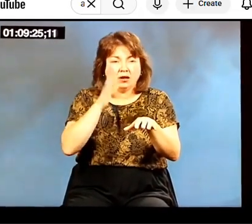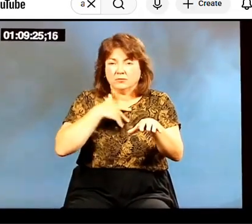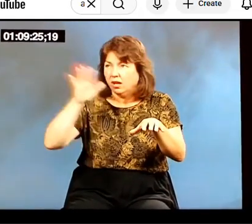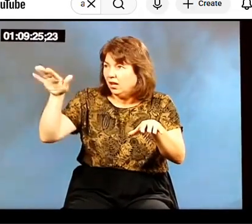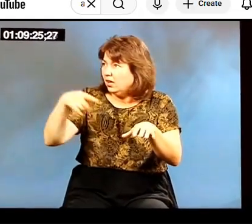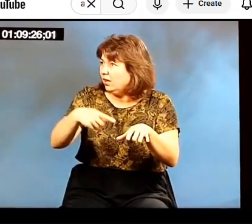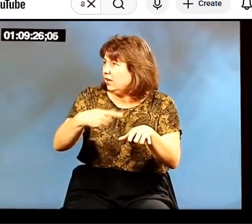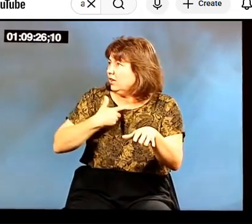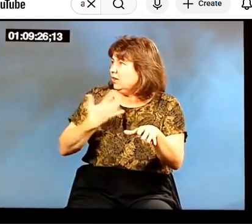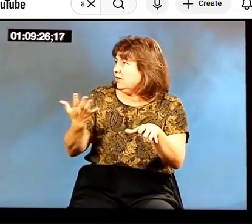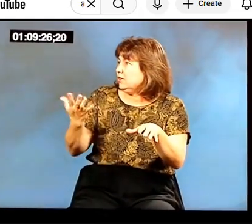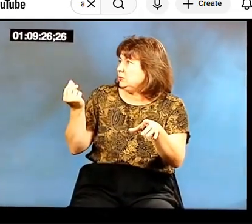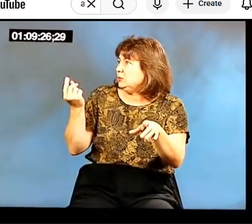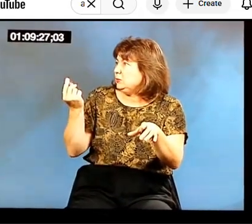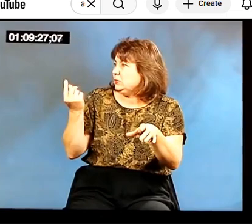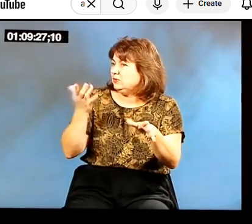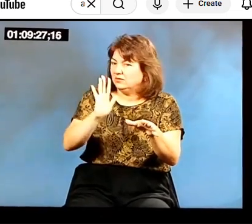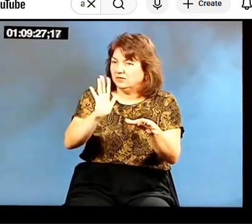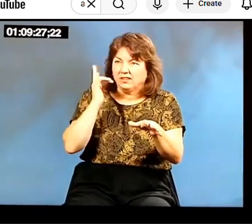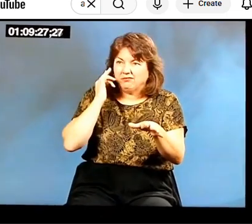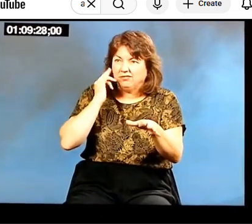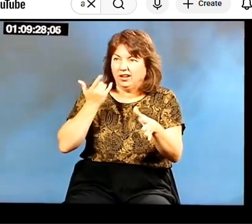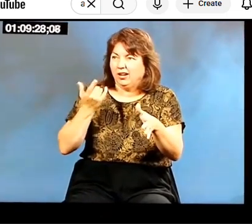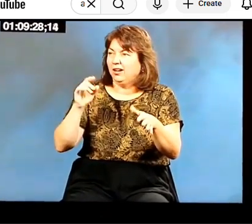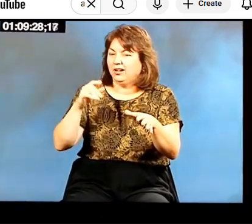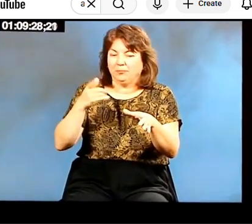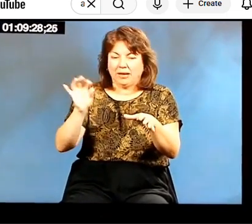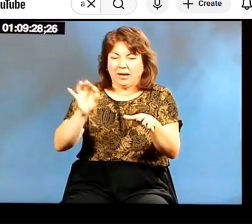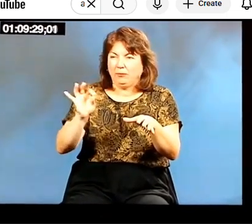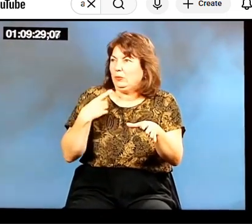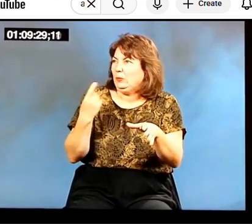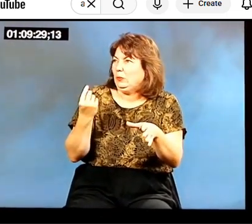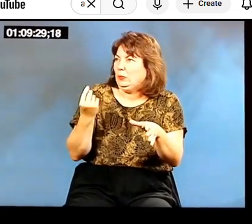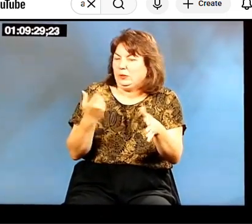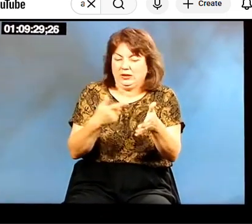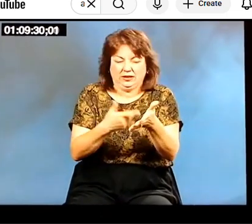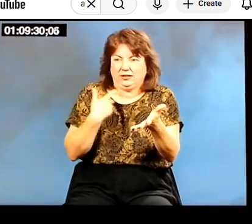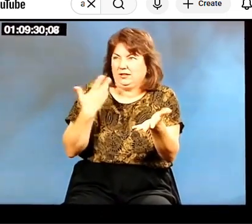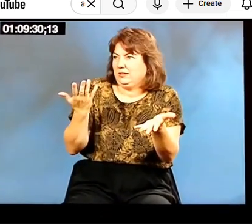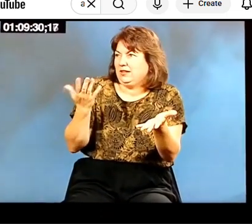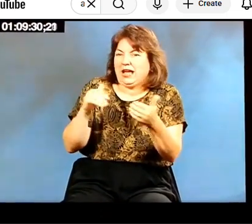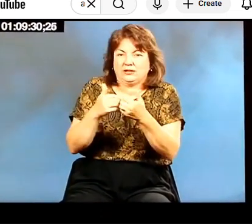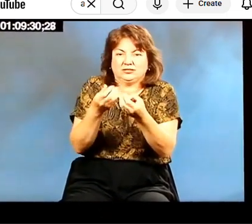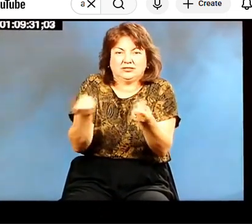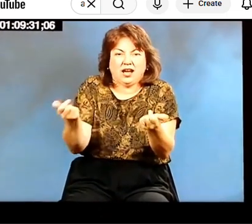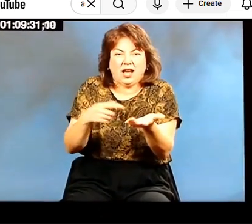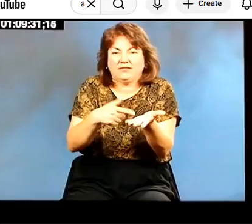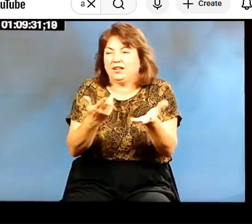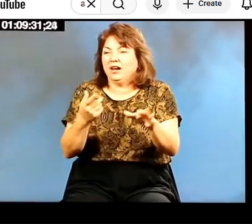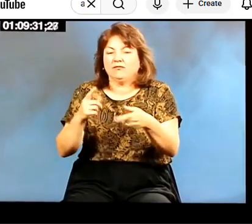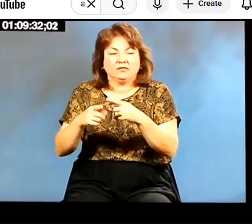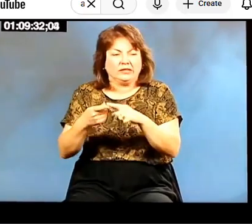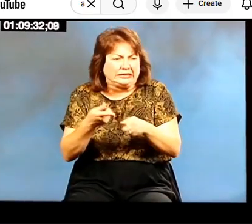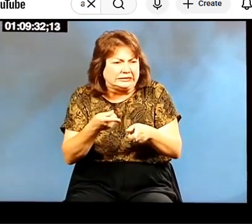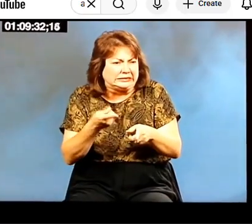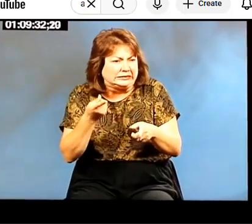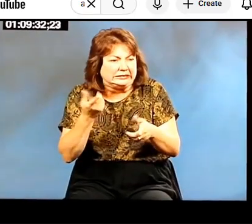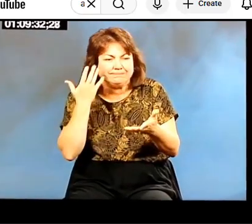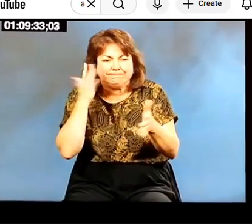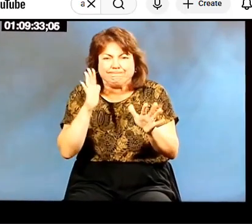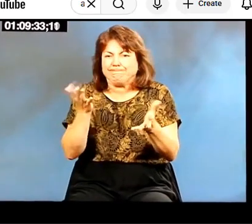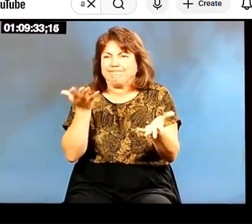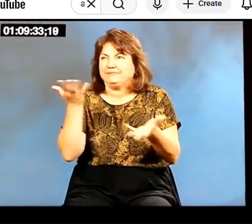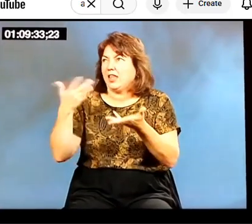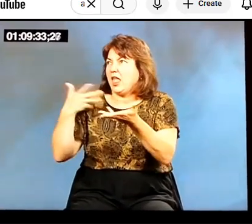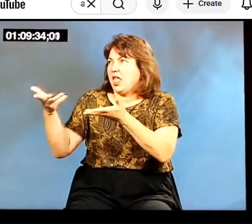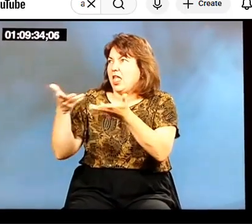bowl, sat there, and I just waited until my friend came. She's like, what are you doing? I was like, I touched some California peppers and I don't know how to